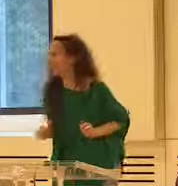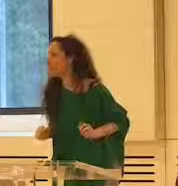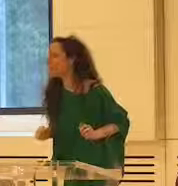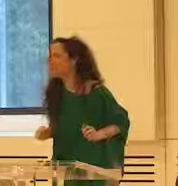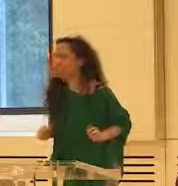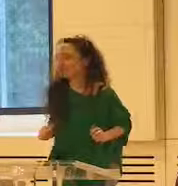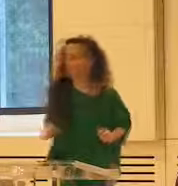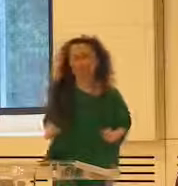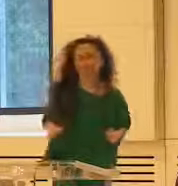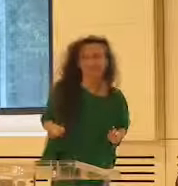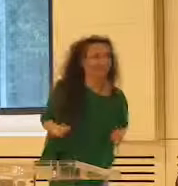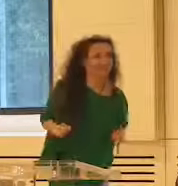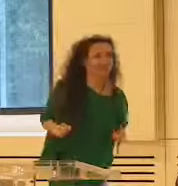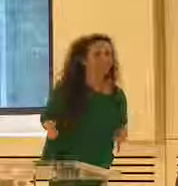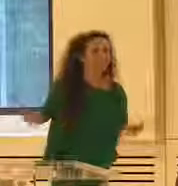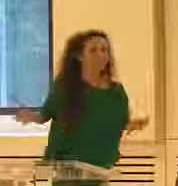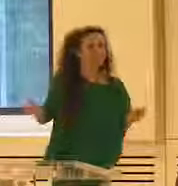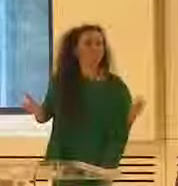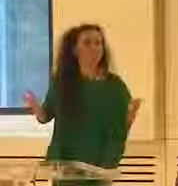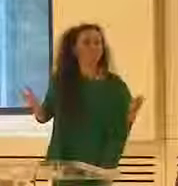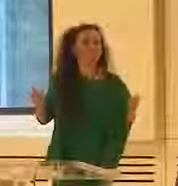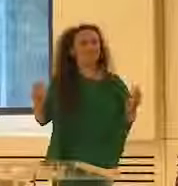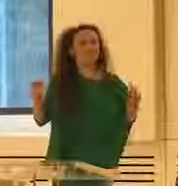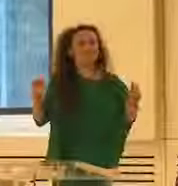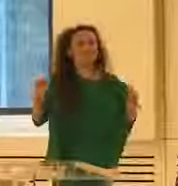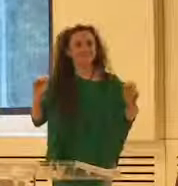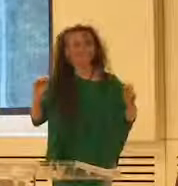now. So anybody wants to make a question or comment?